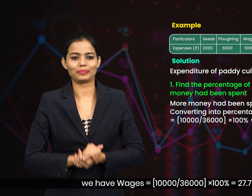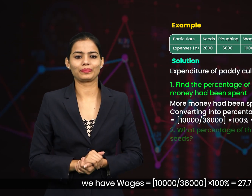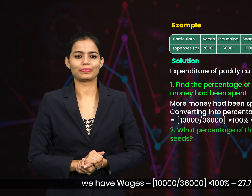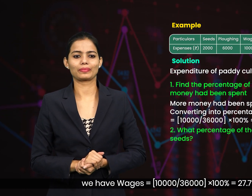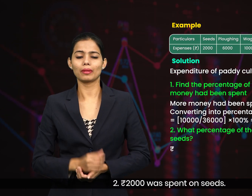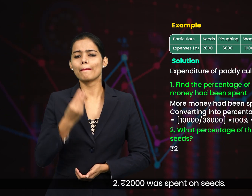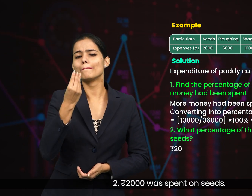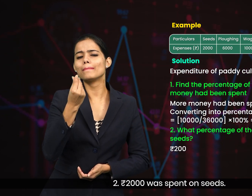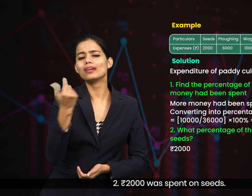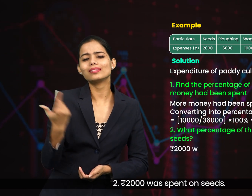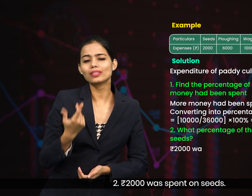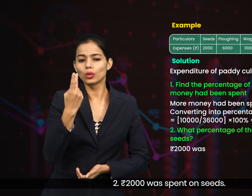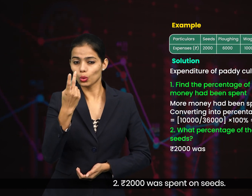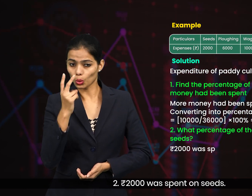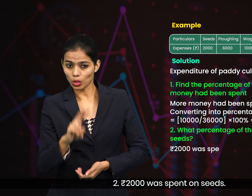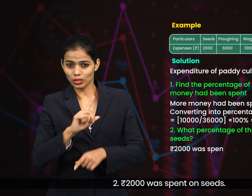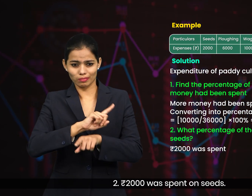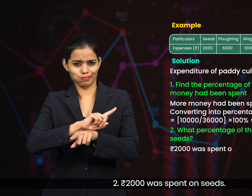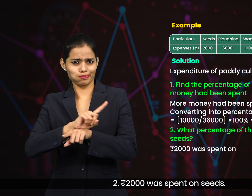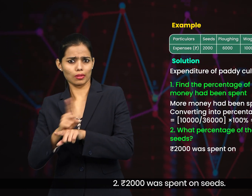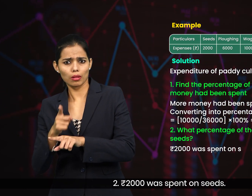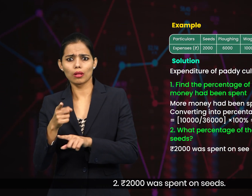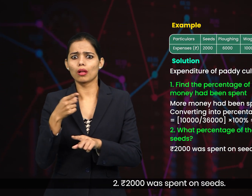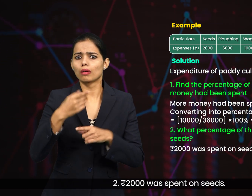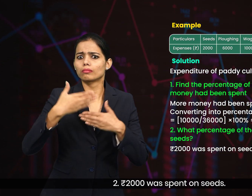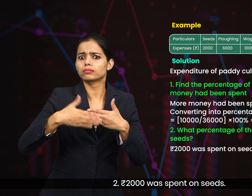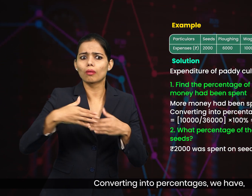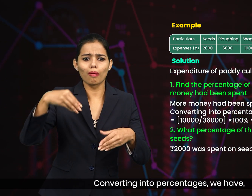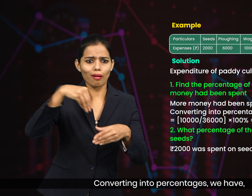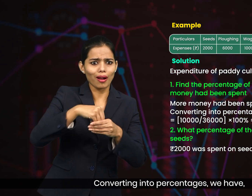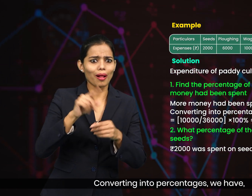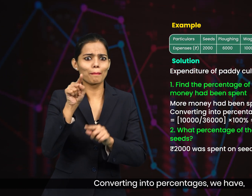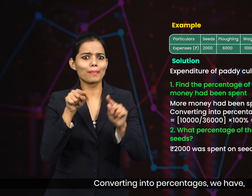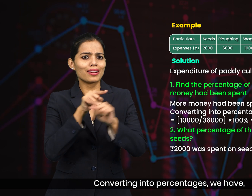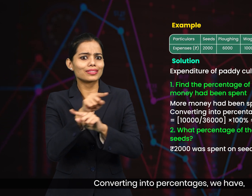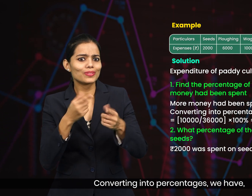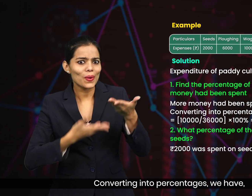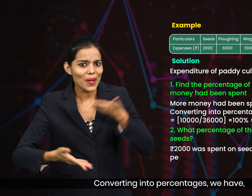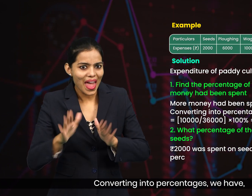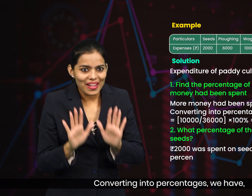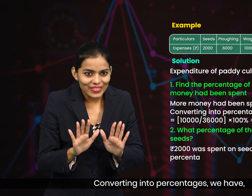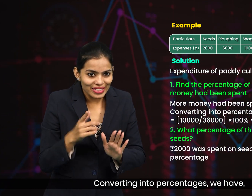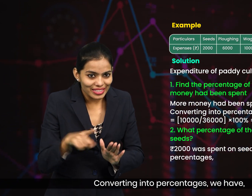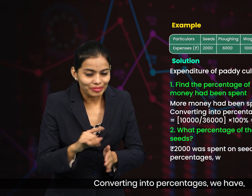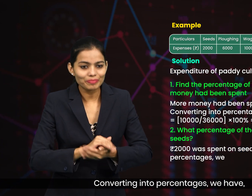27.7%. Rupees 2,000 was spent on seeds. Converting into percentages, we